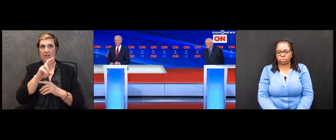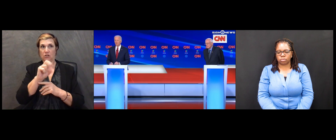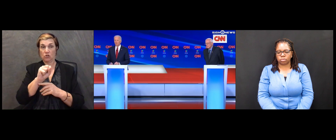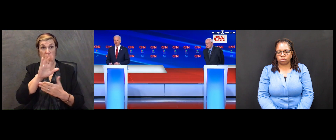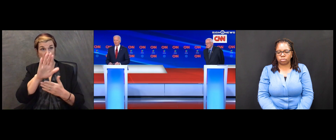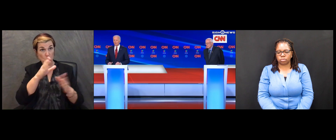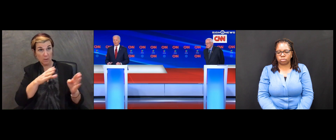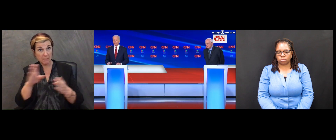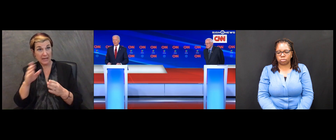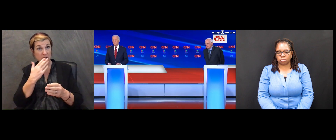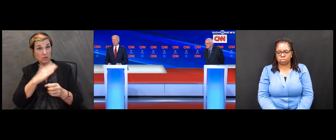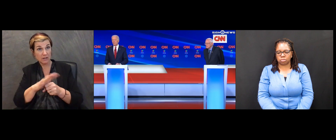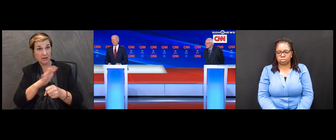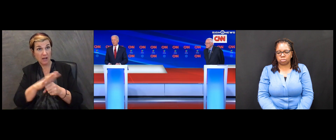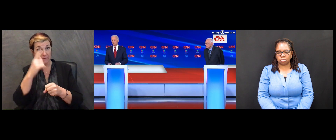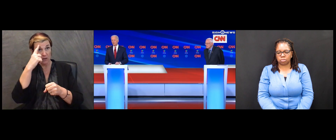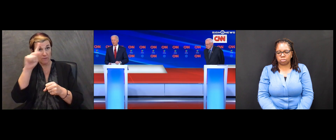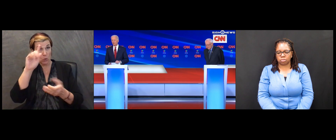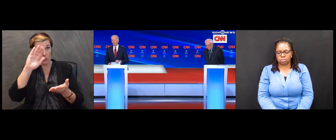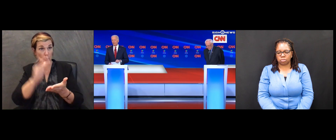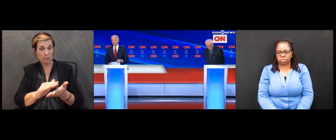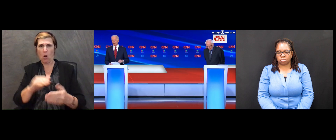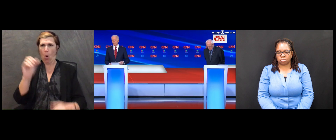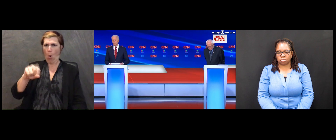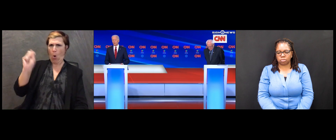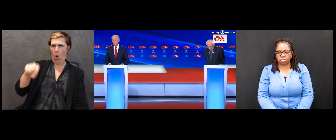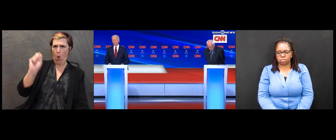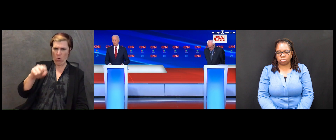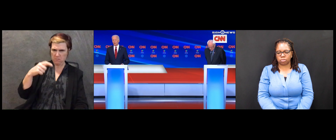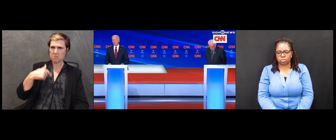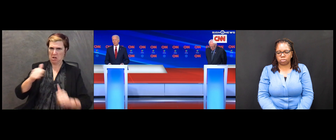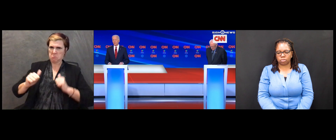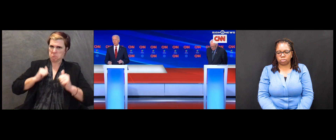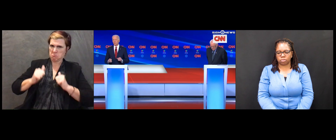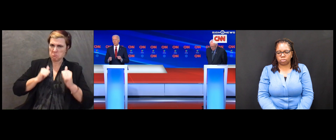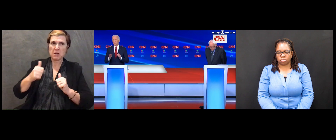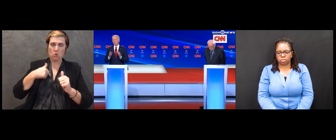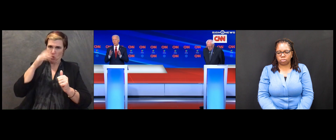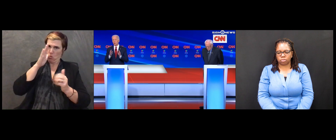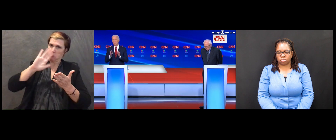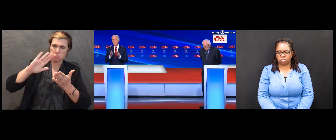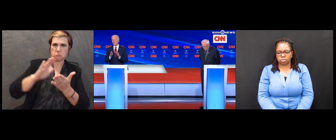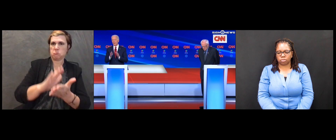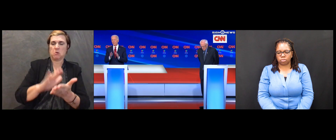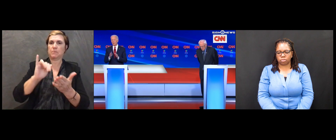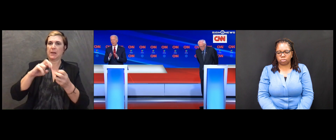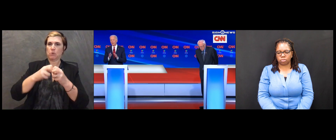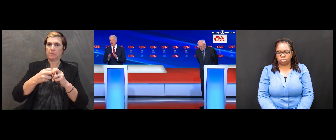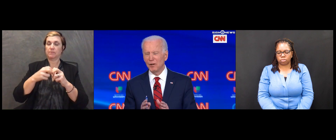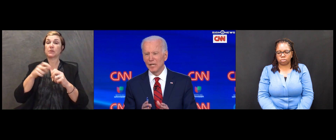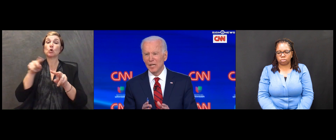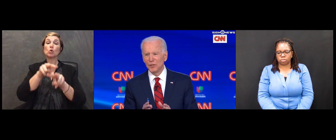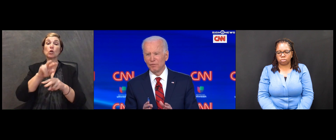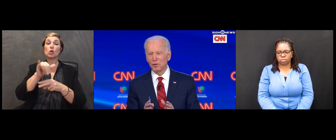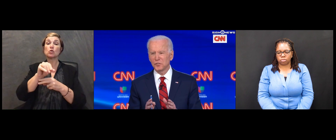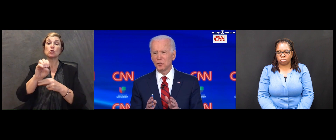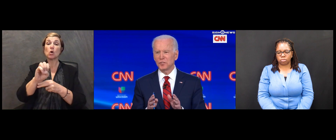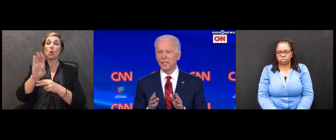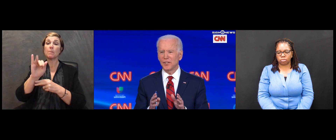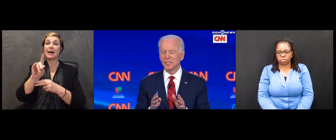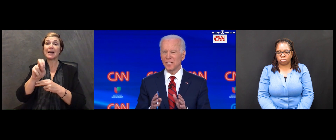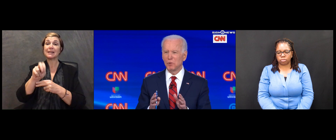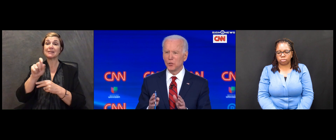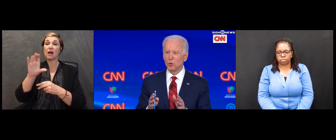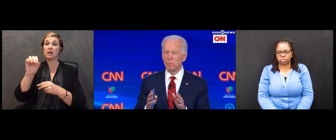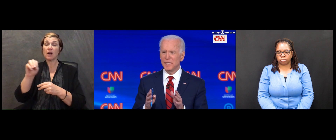ambitious enough to tackle this crisis? Yes, it is ambitious enough to tackle the crisis, because what you go to joebiden.com, I lay out the first